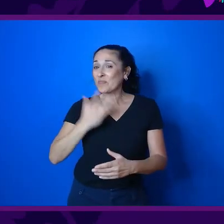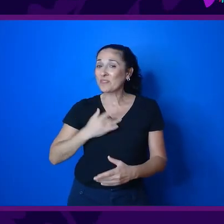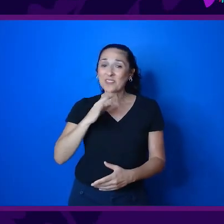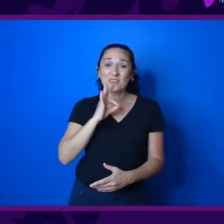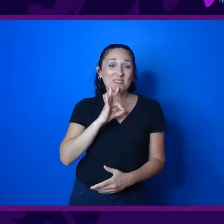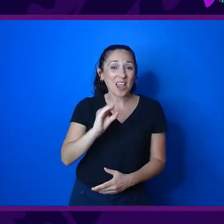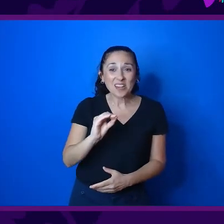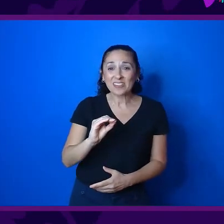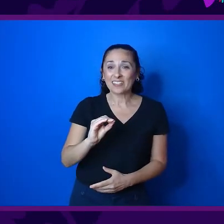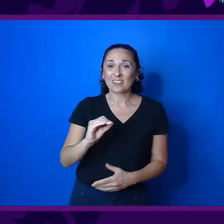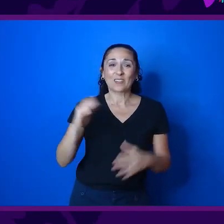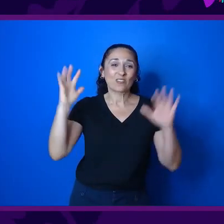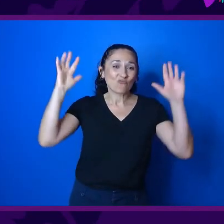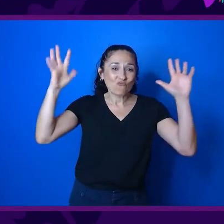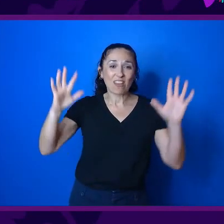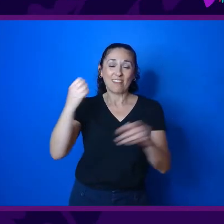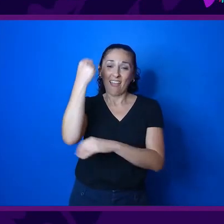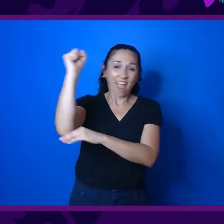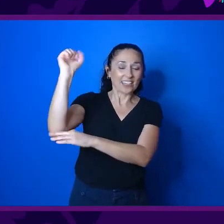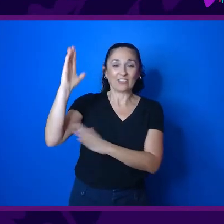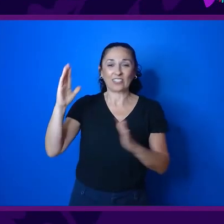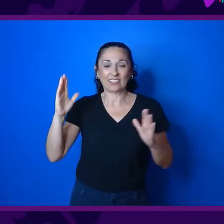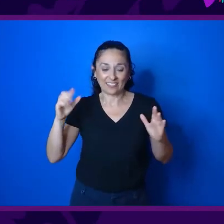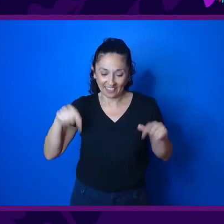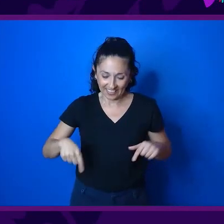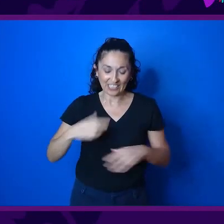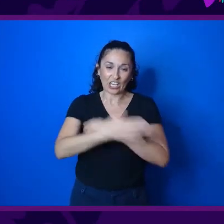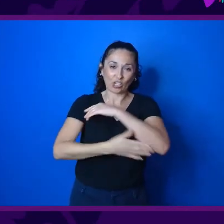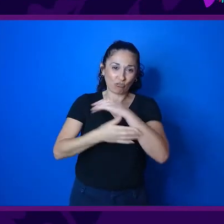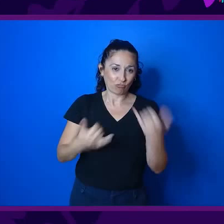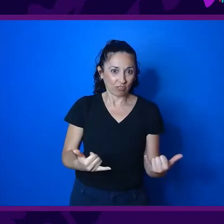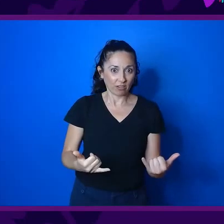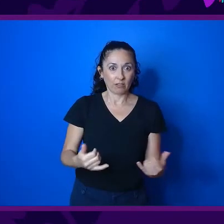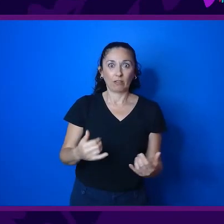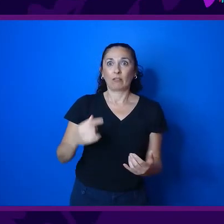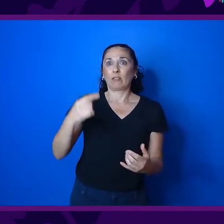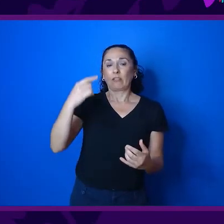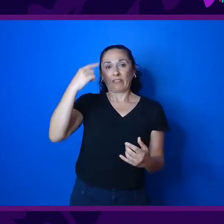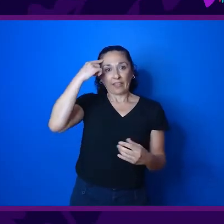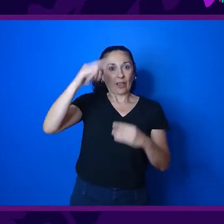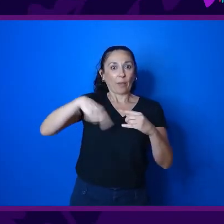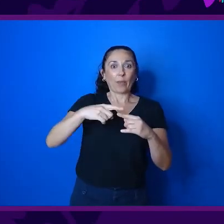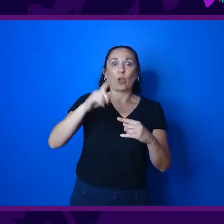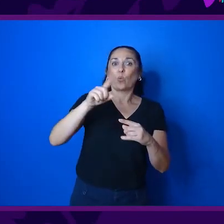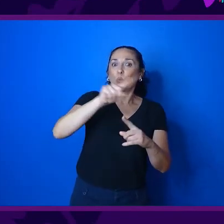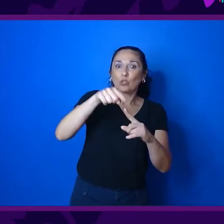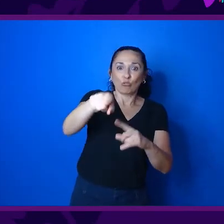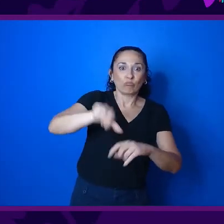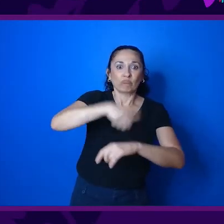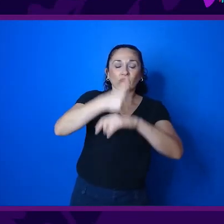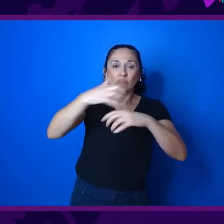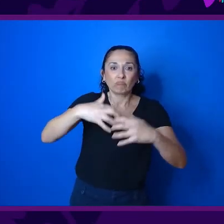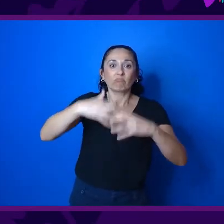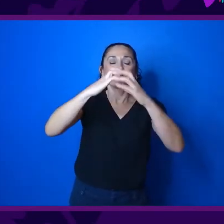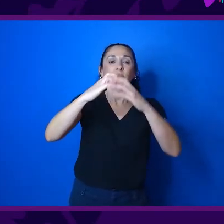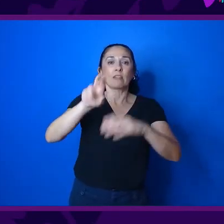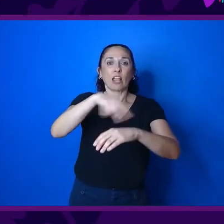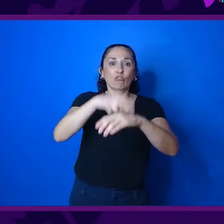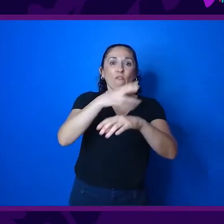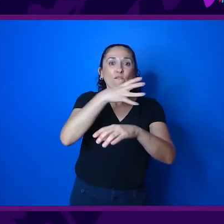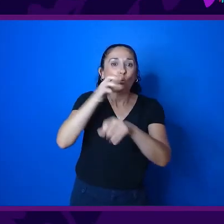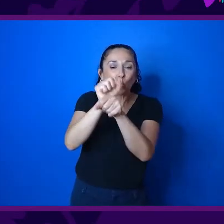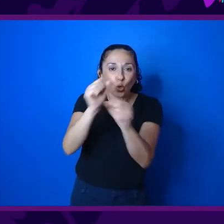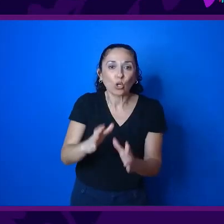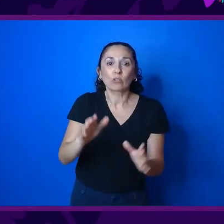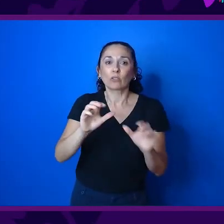great activists in this country today. Going back to your formation of the National Farm Workers Association, which became the United Farm